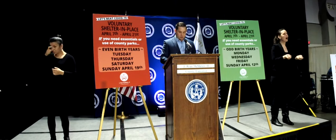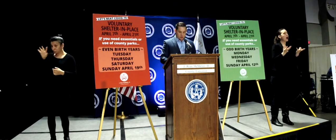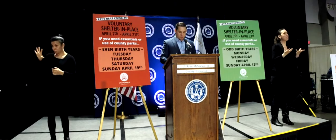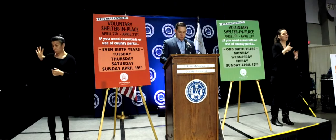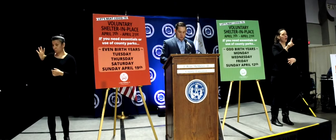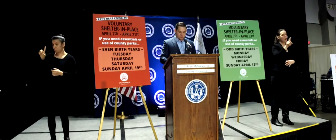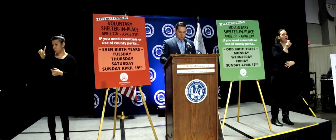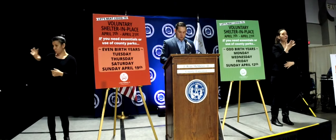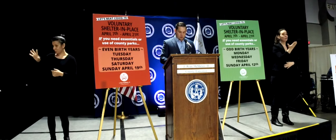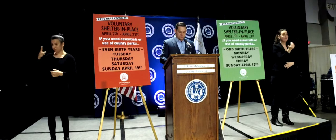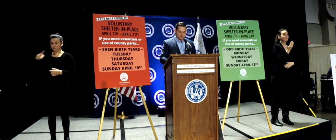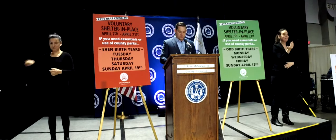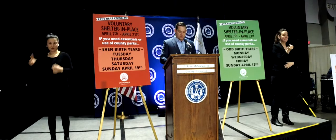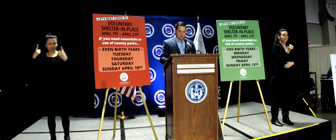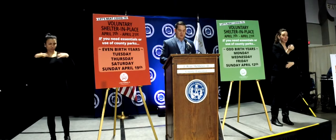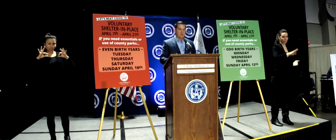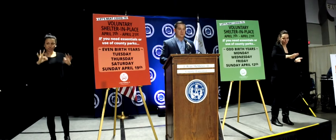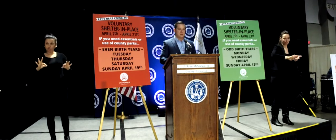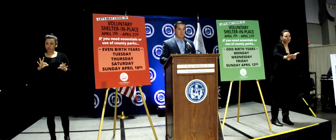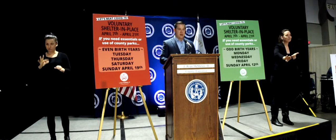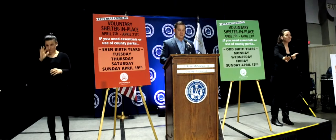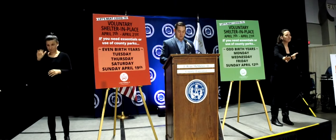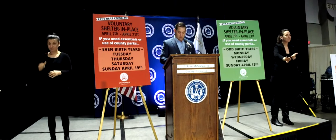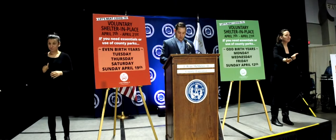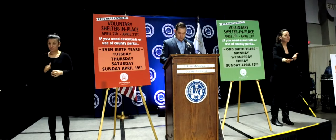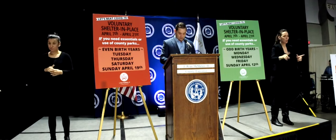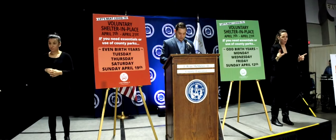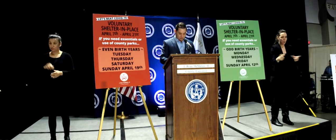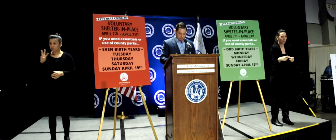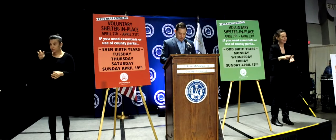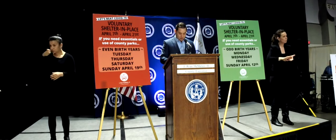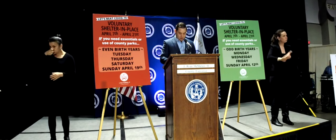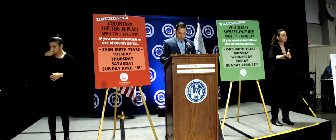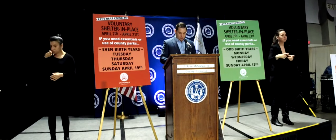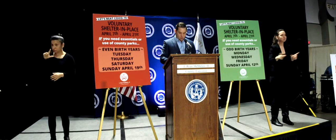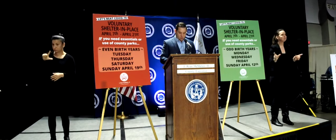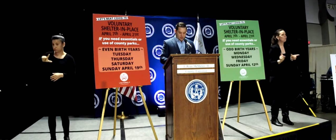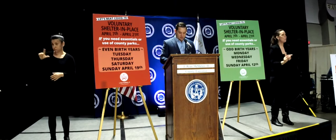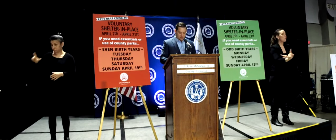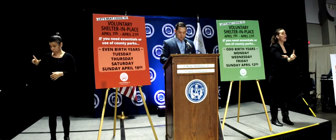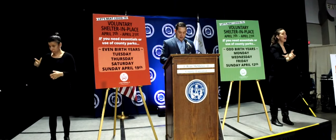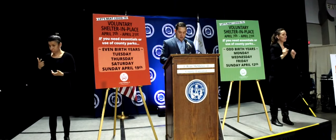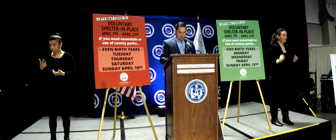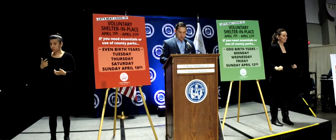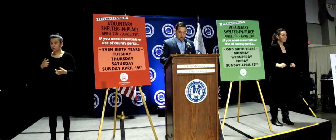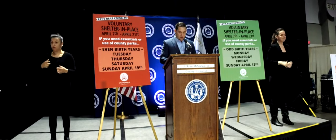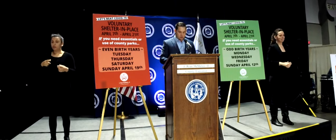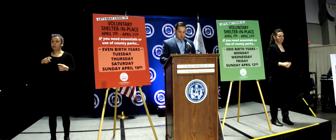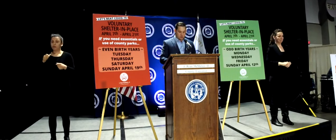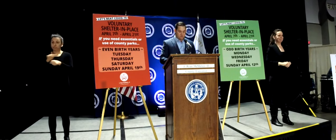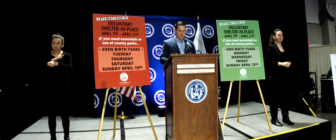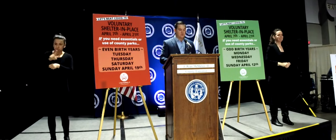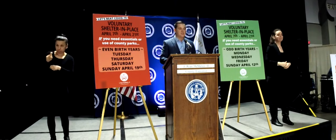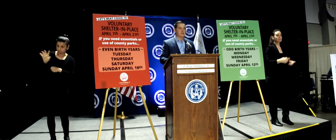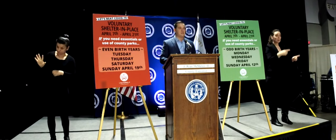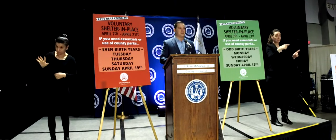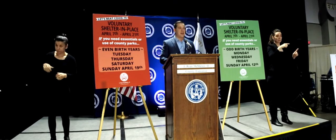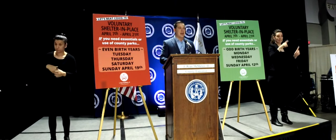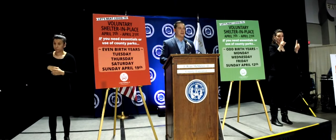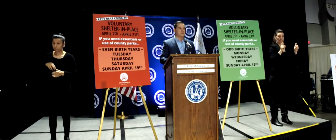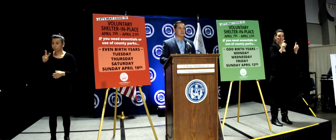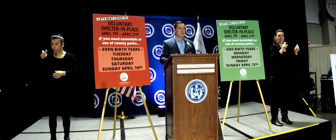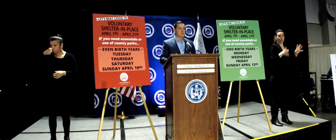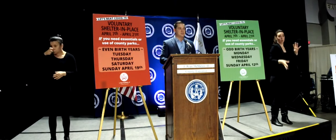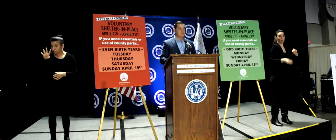look at our numbers, our two curves, 377 positive cases, and we're presently monitoring